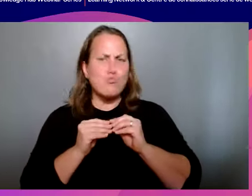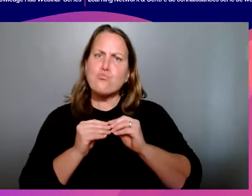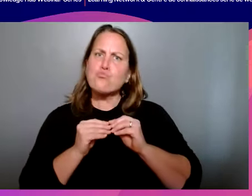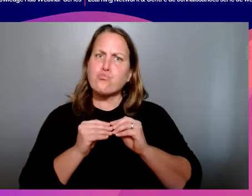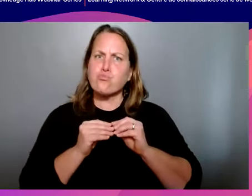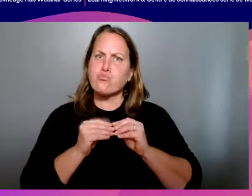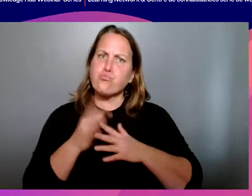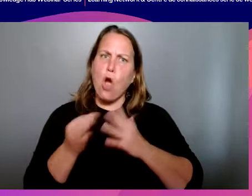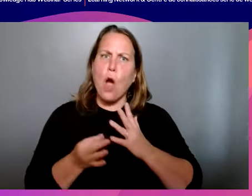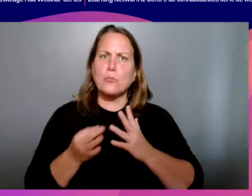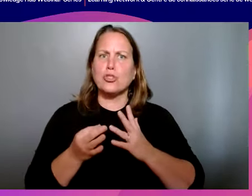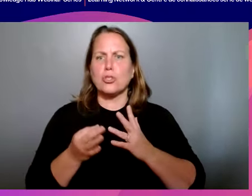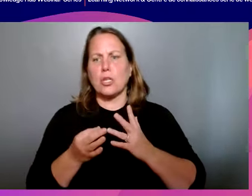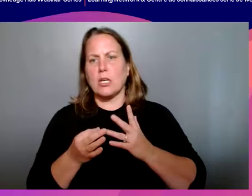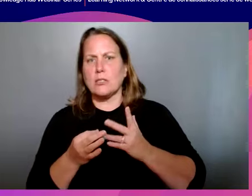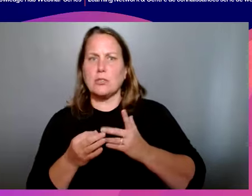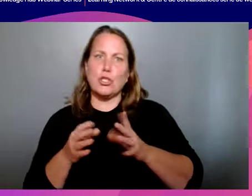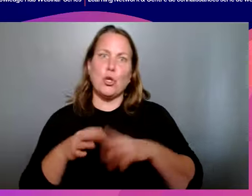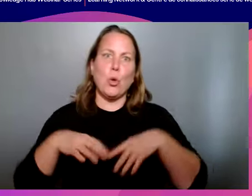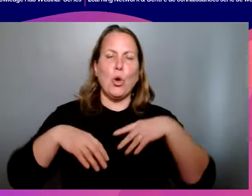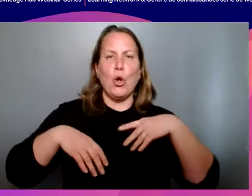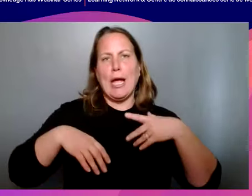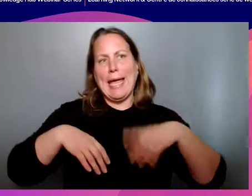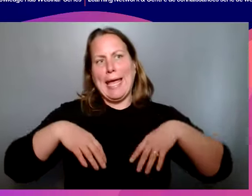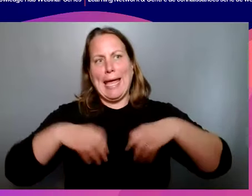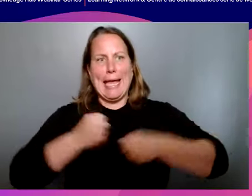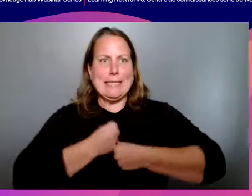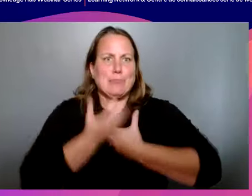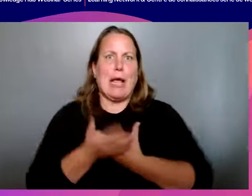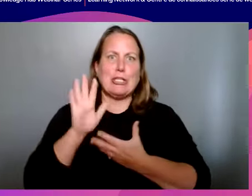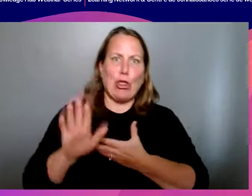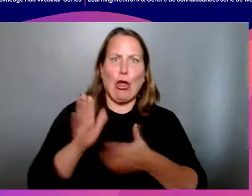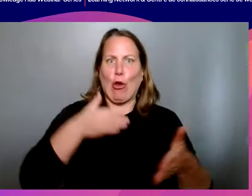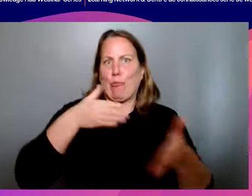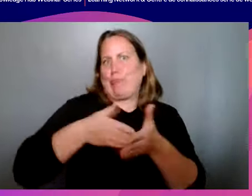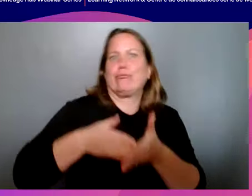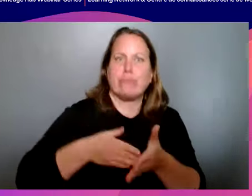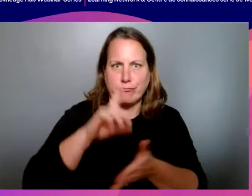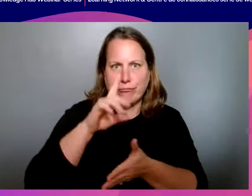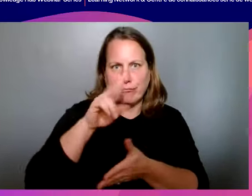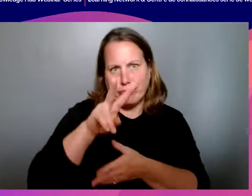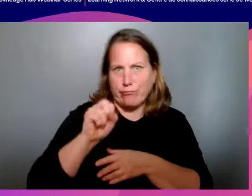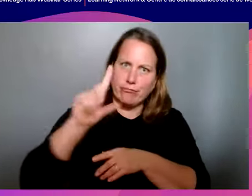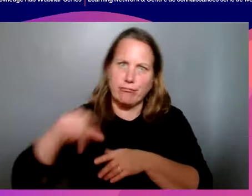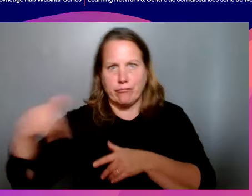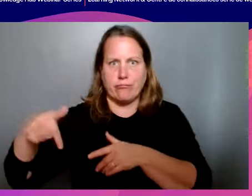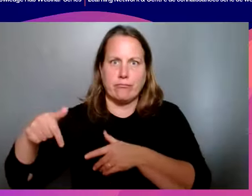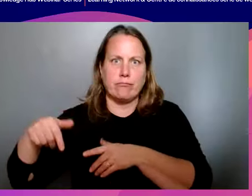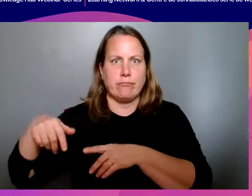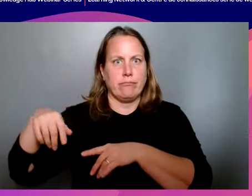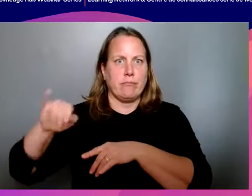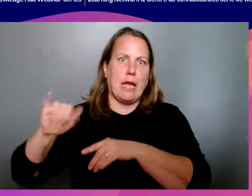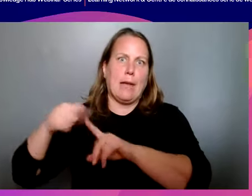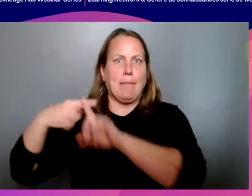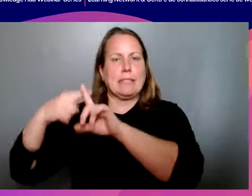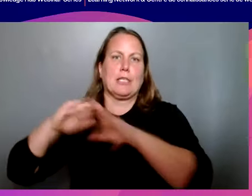express their homophobia and transphobia, including in the workplace. And so the sense